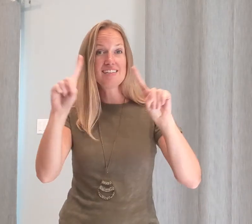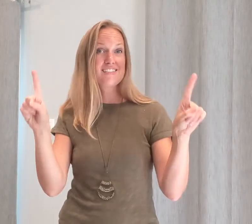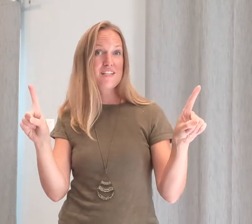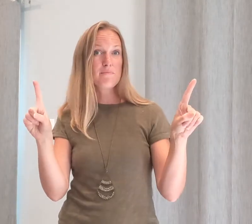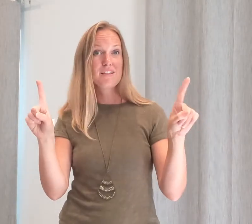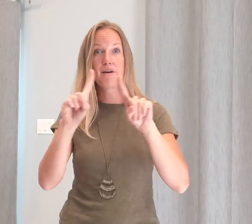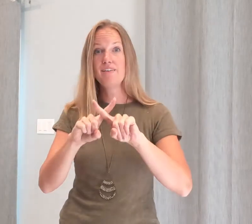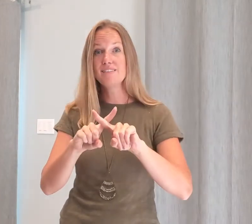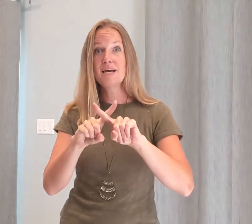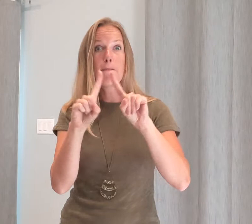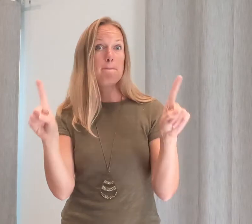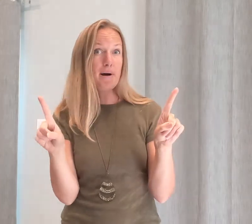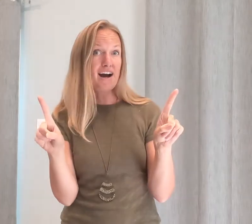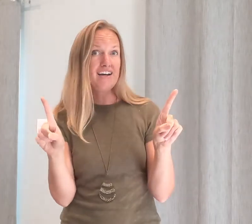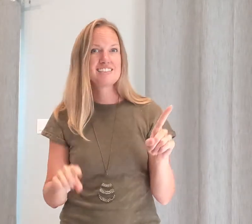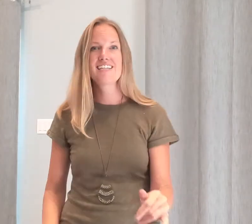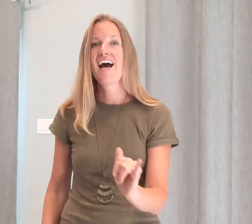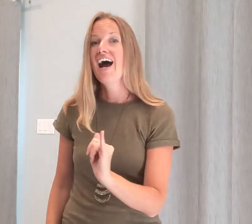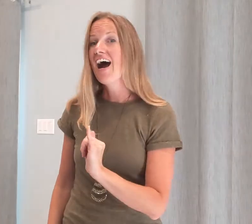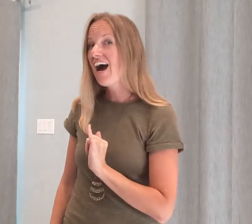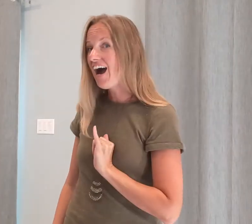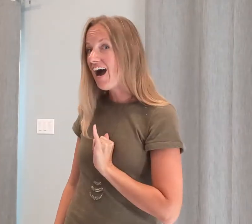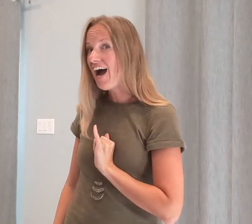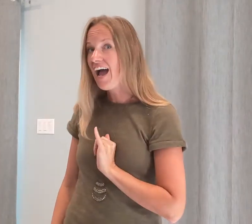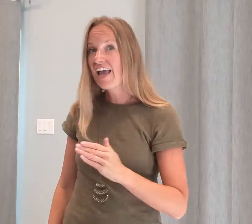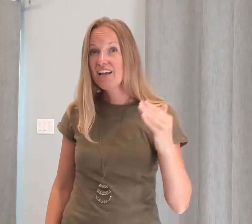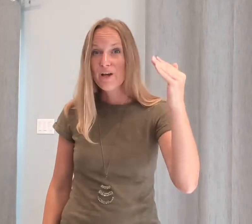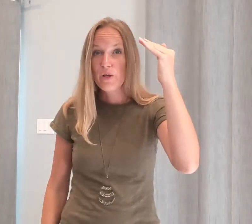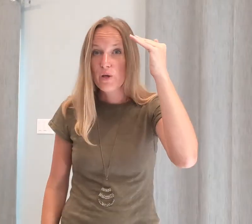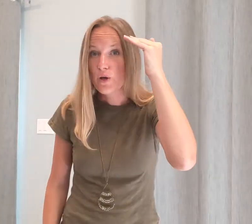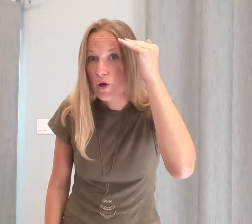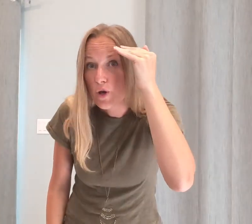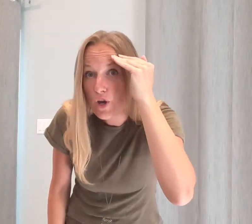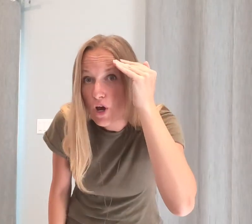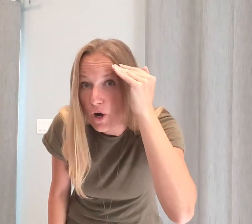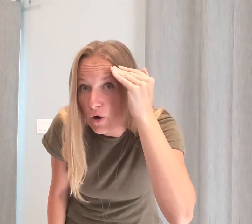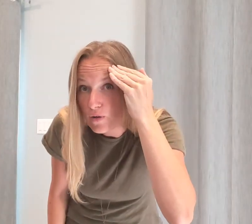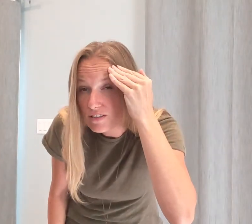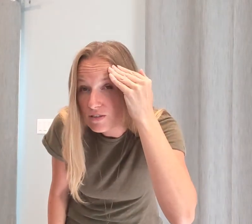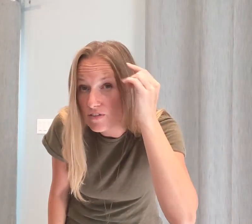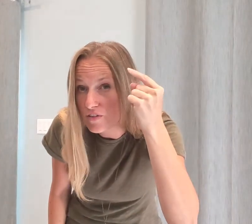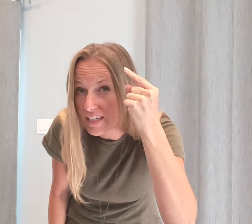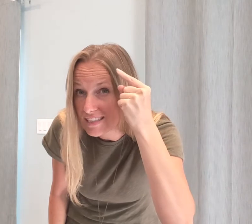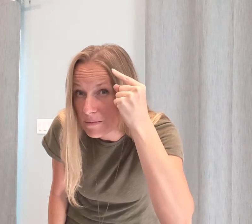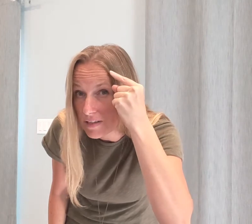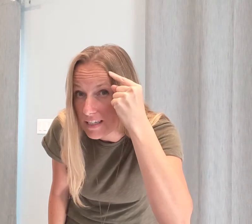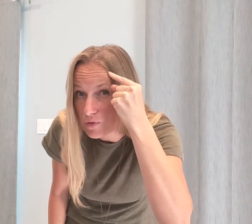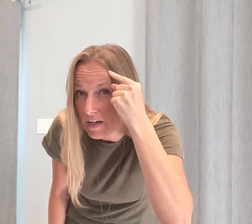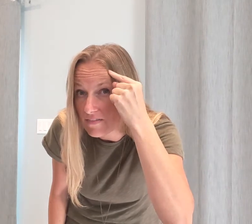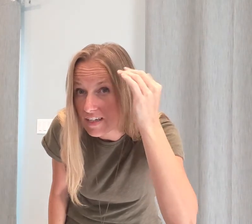and then bring them out, but I know, so if you think something, it's one finger. If